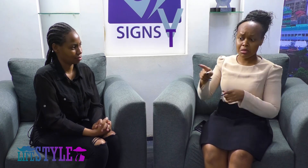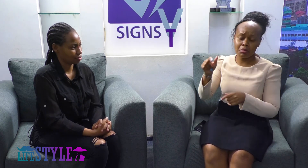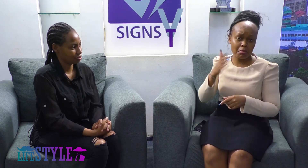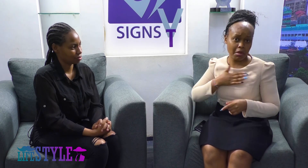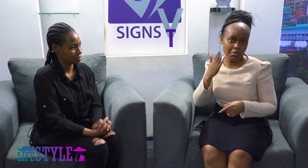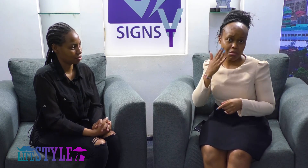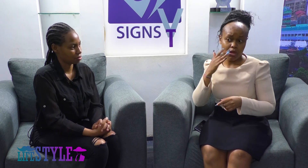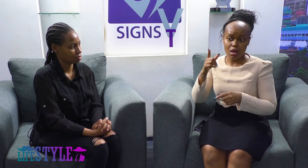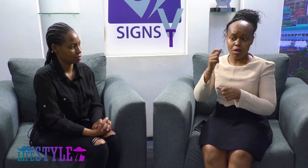father.